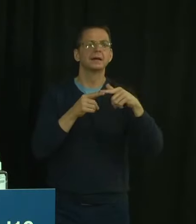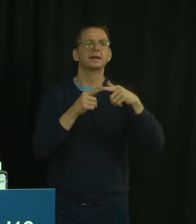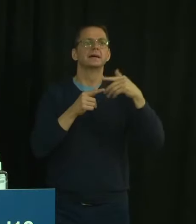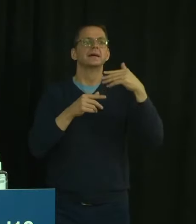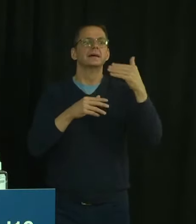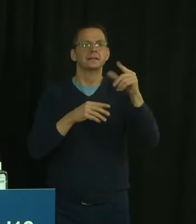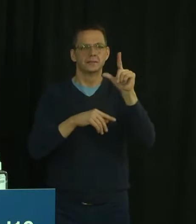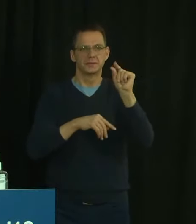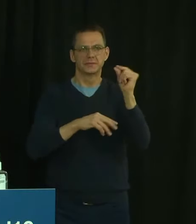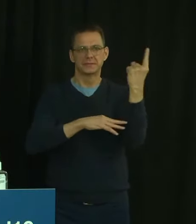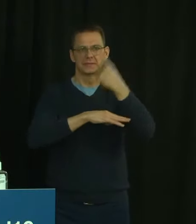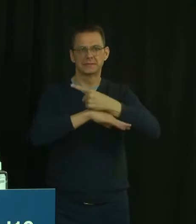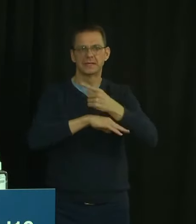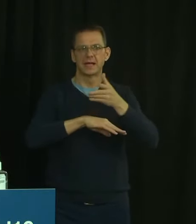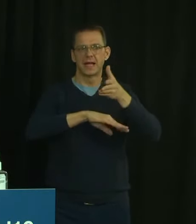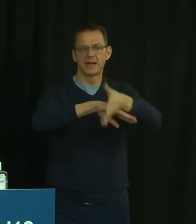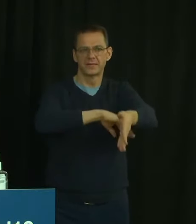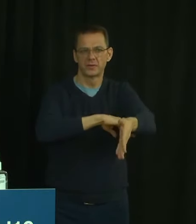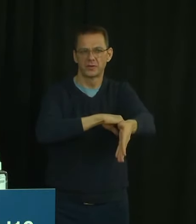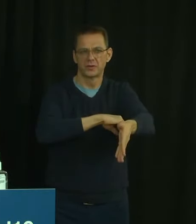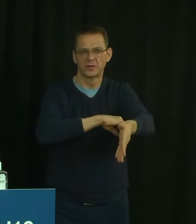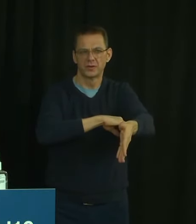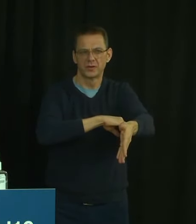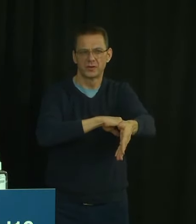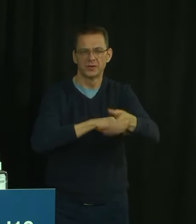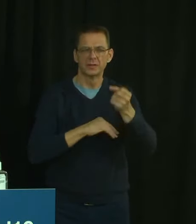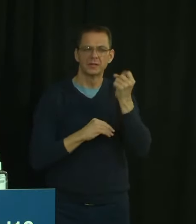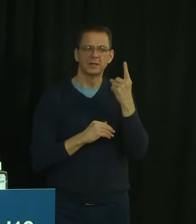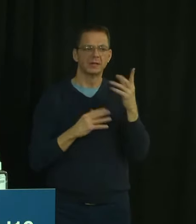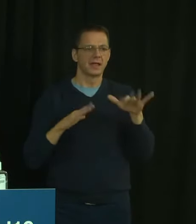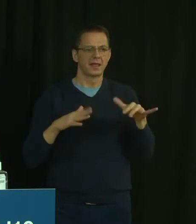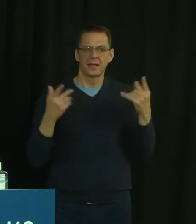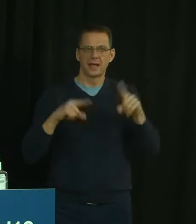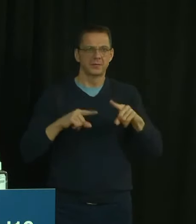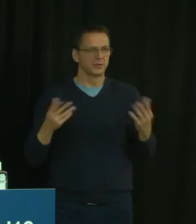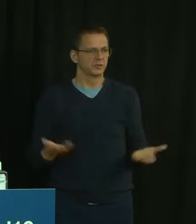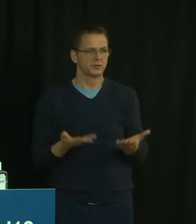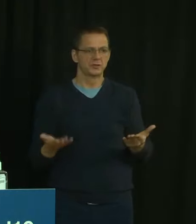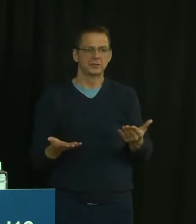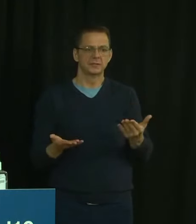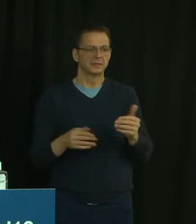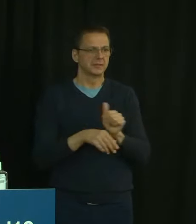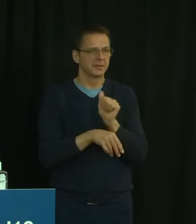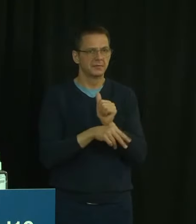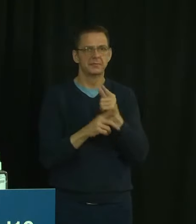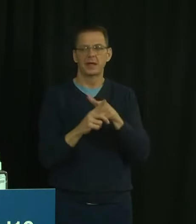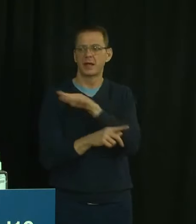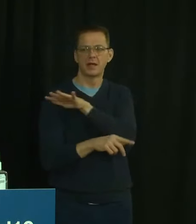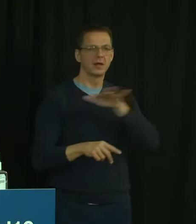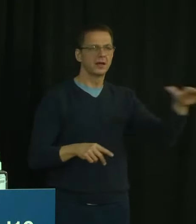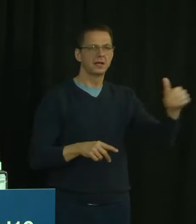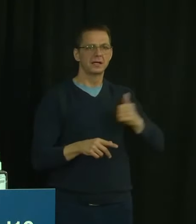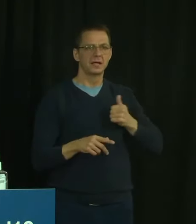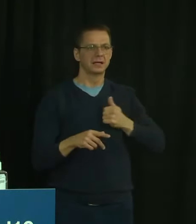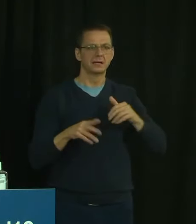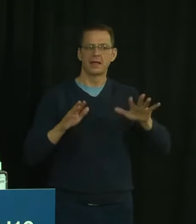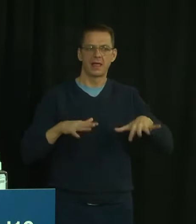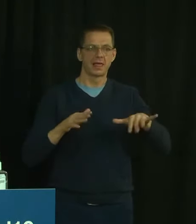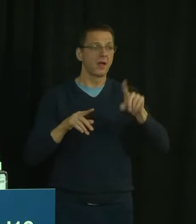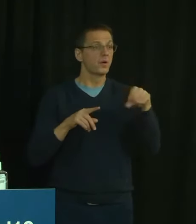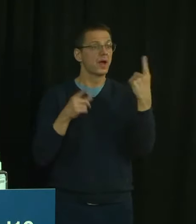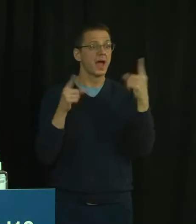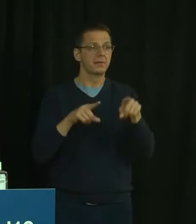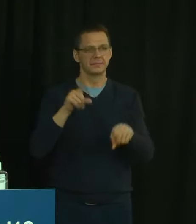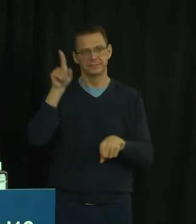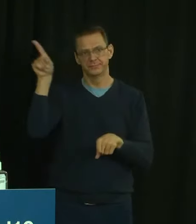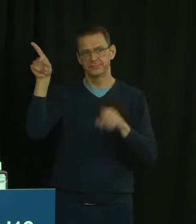issues linked to the other vaccines that we are using in Alberta. There have also been no reported cases of these blood clots